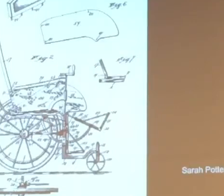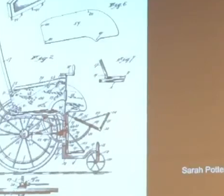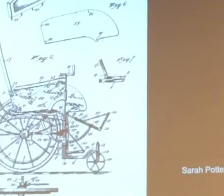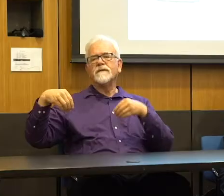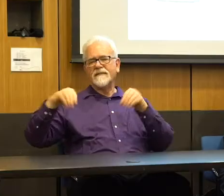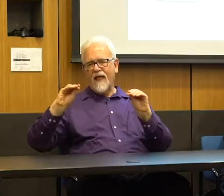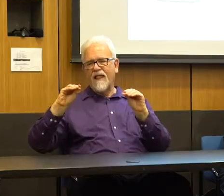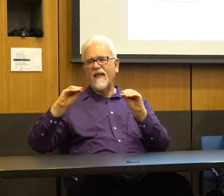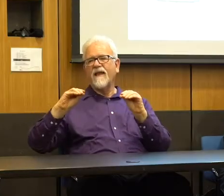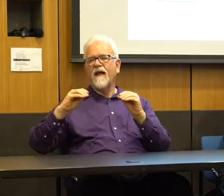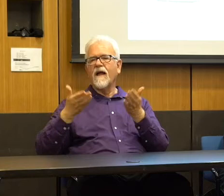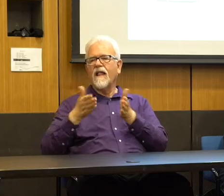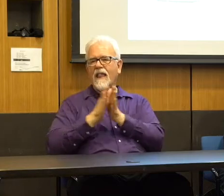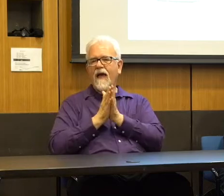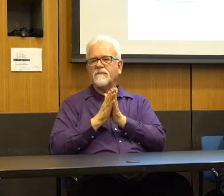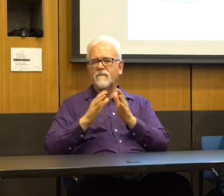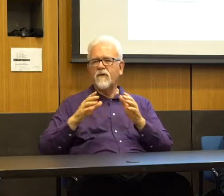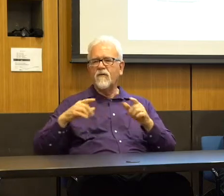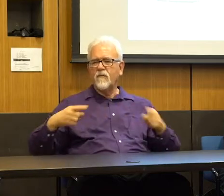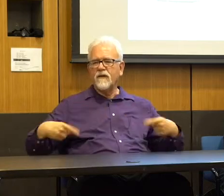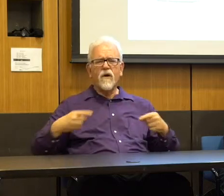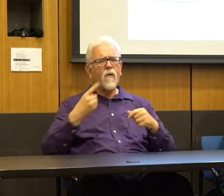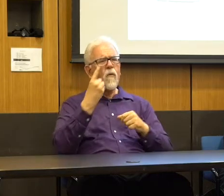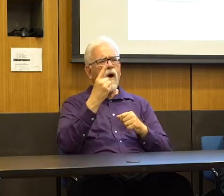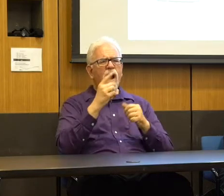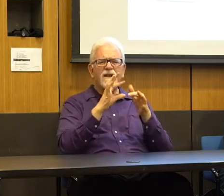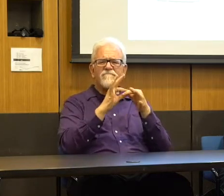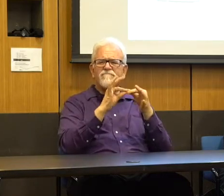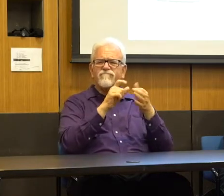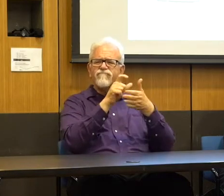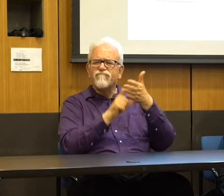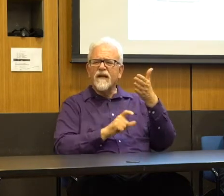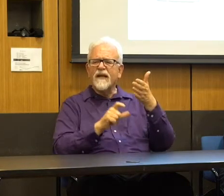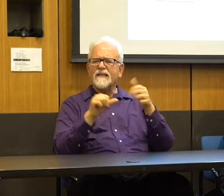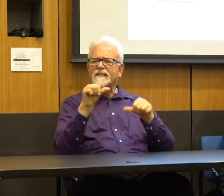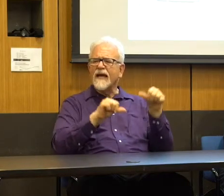wheelchair. There's an account in Scientific